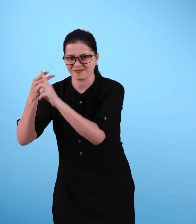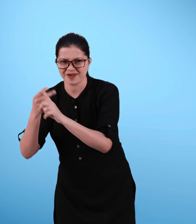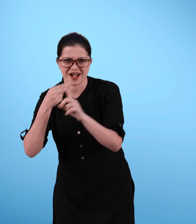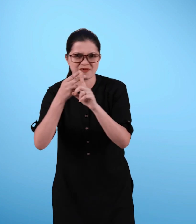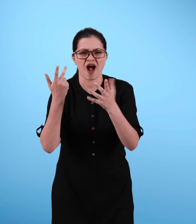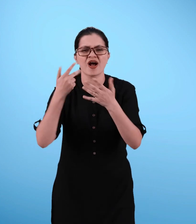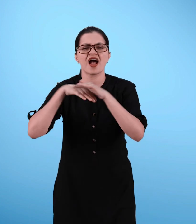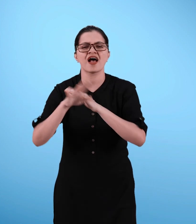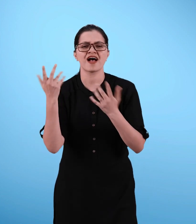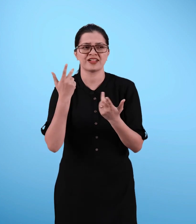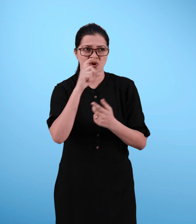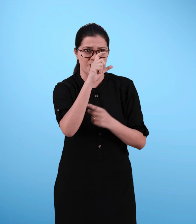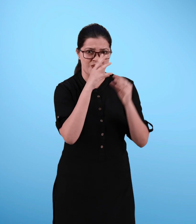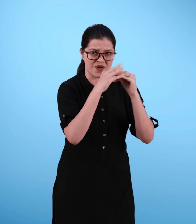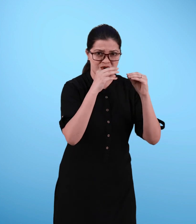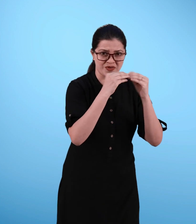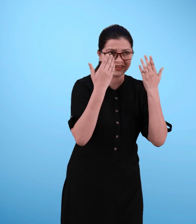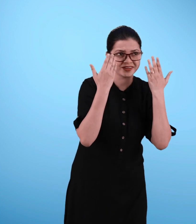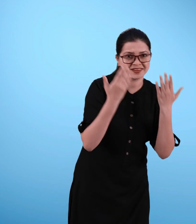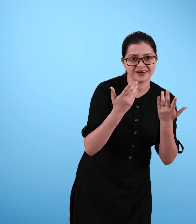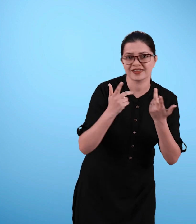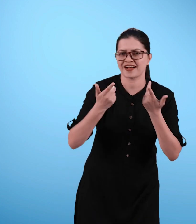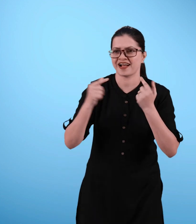wool, silk or synthetic. silk or synthetic.